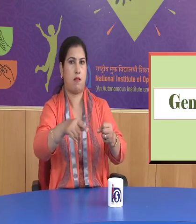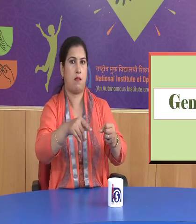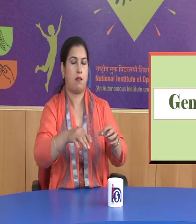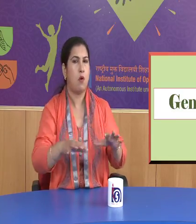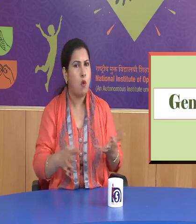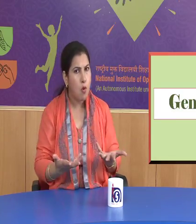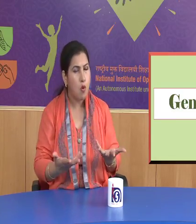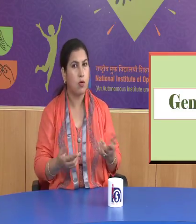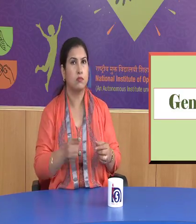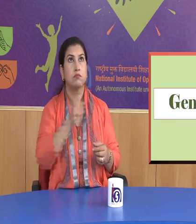religion,